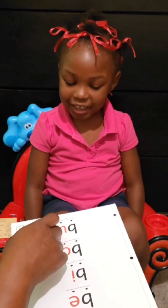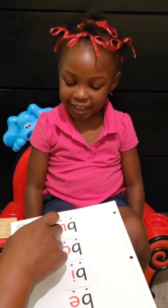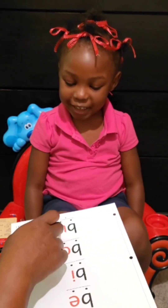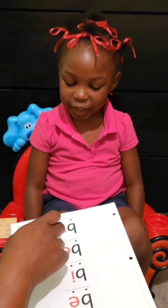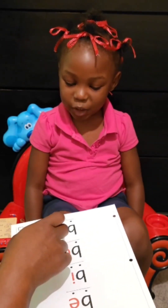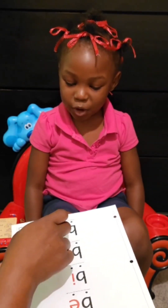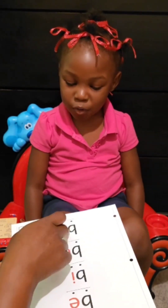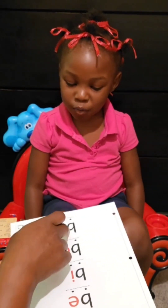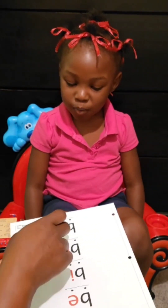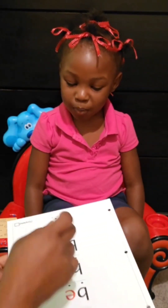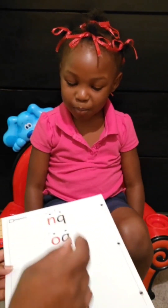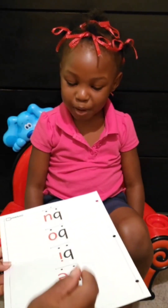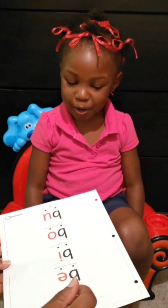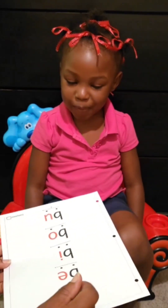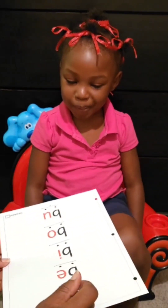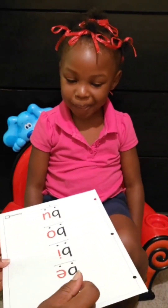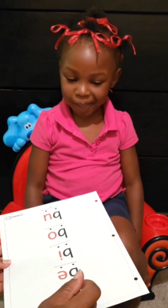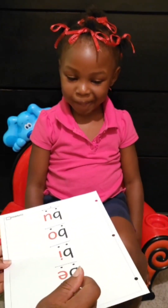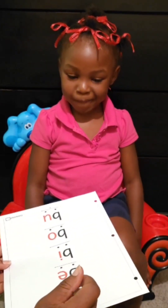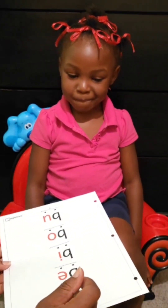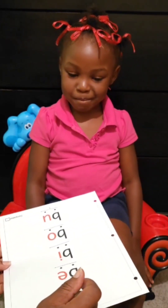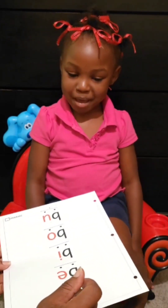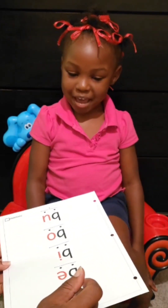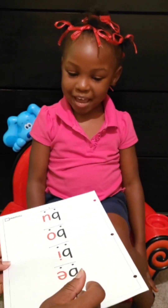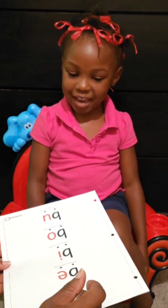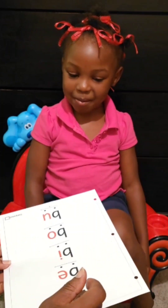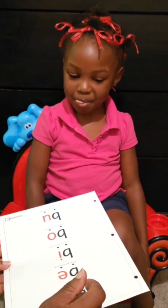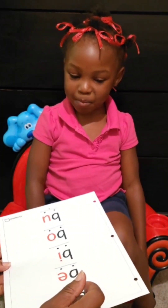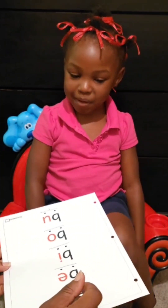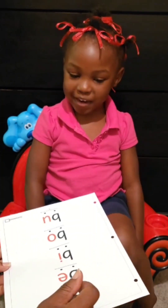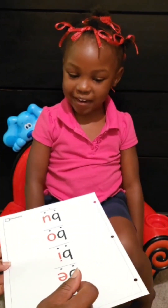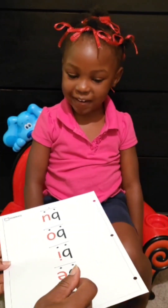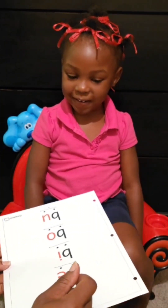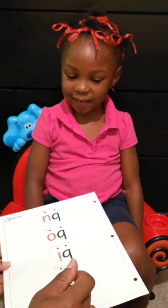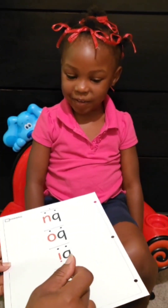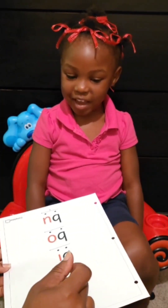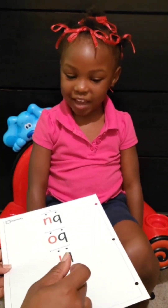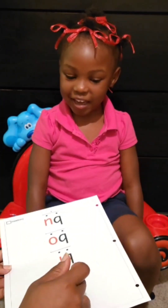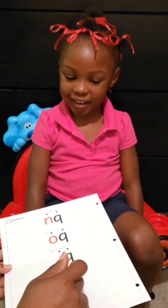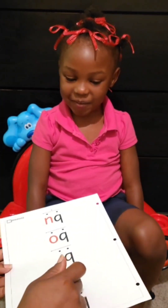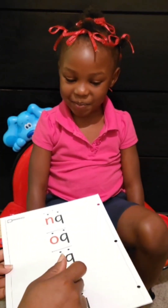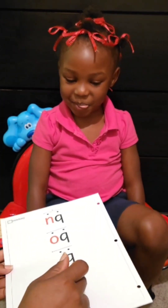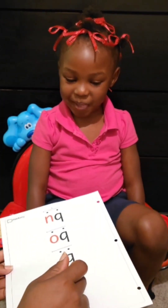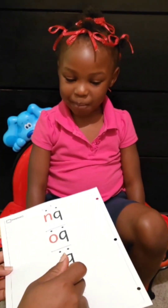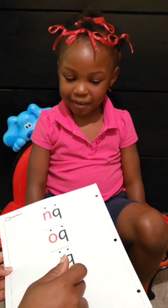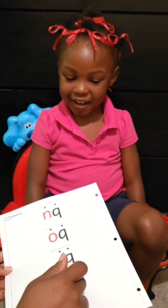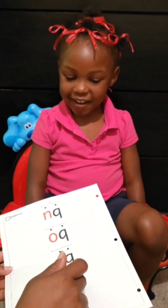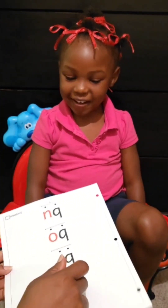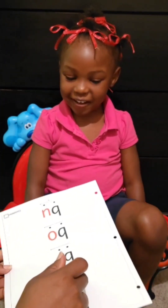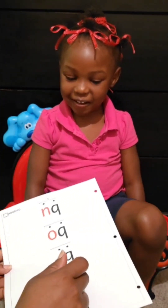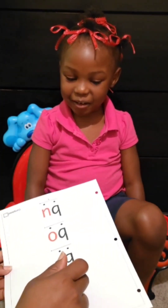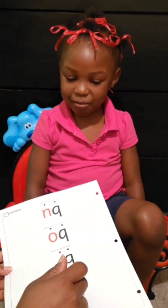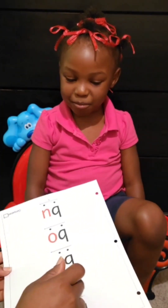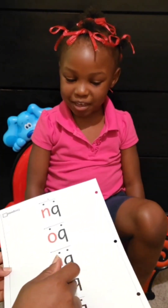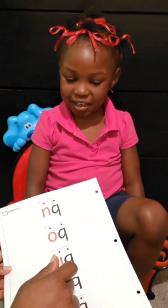U. U. Ba. Ba. Ba. Ba. B. B. A. A. Ba. Ba. B. B. E.